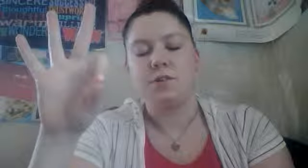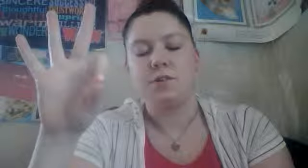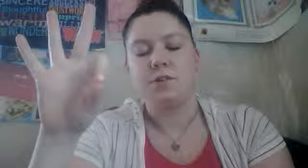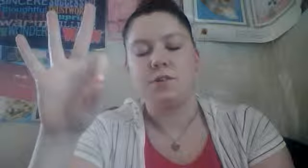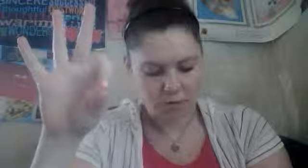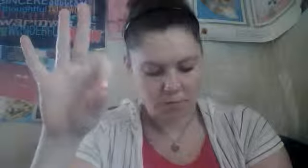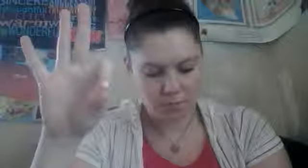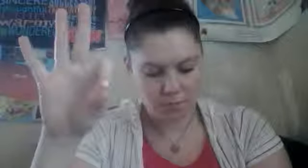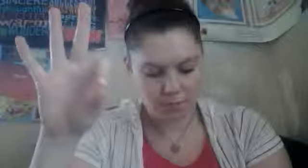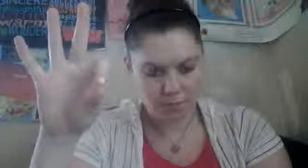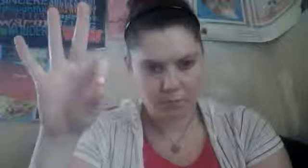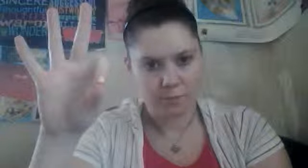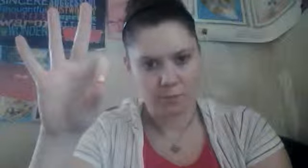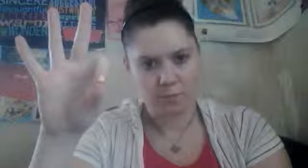F.